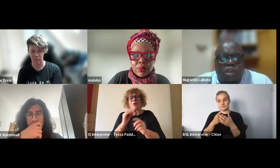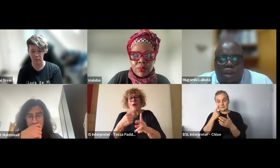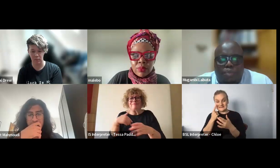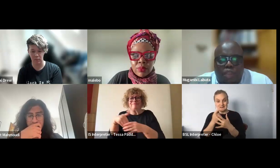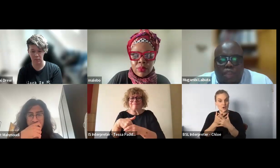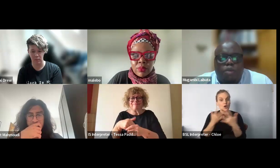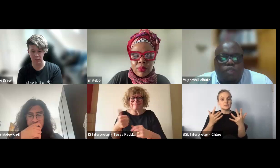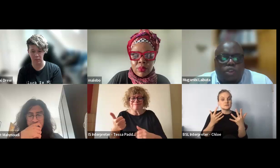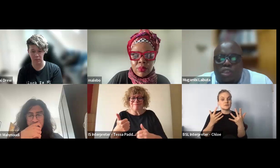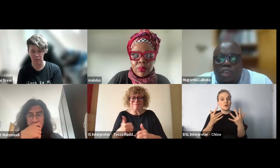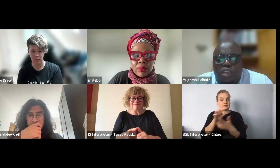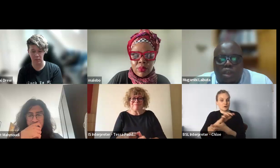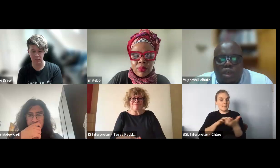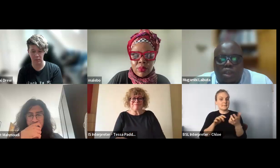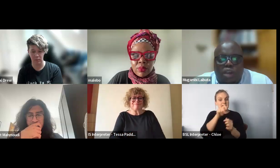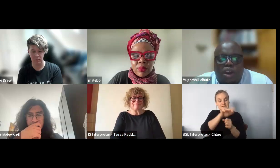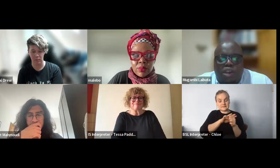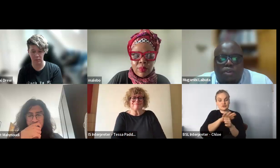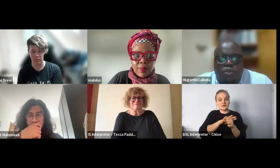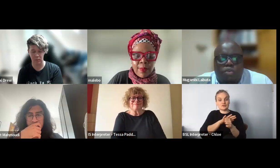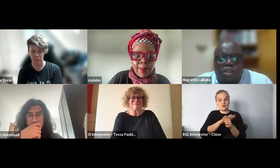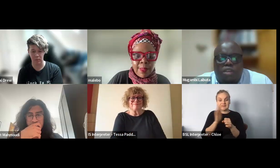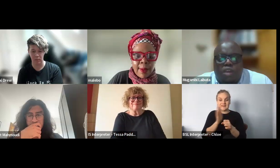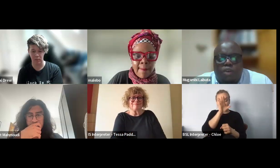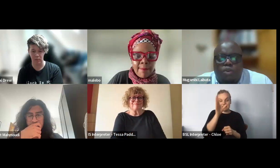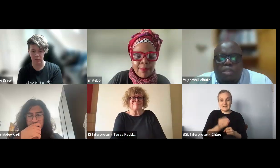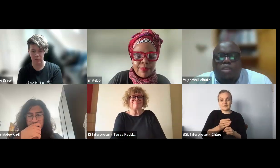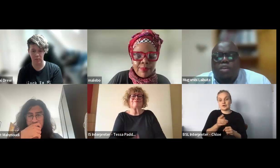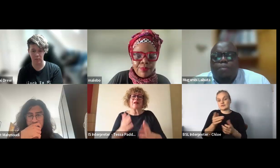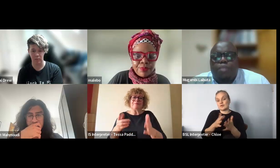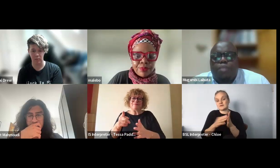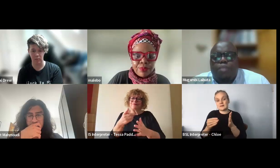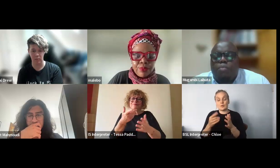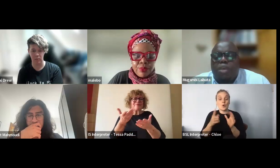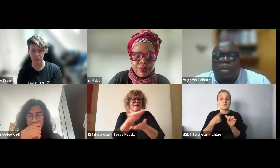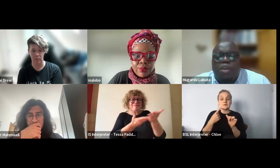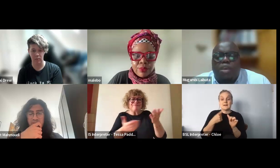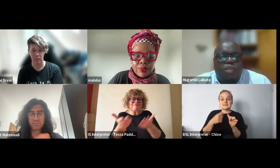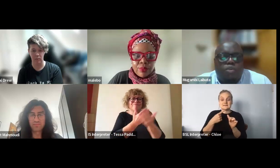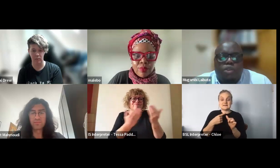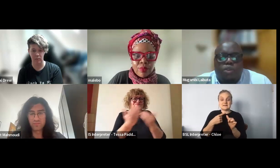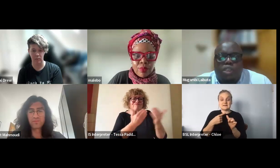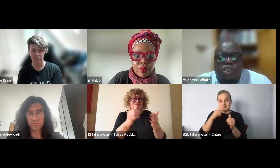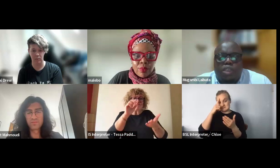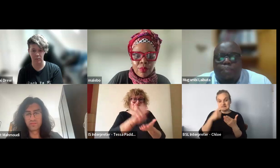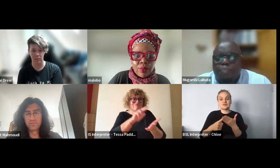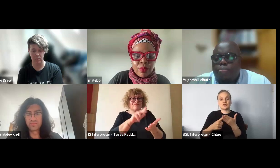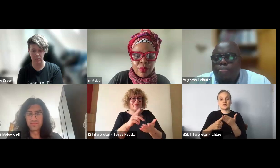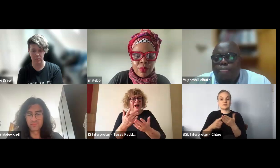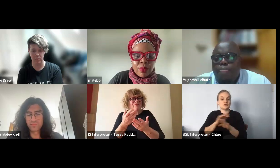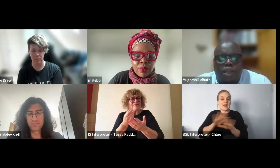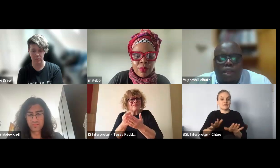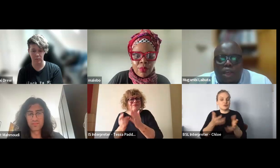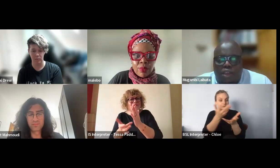continent. There'll be a provision that says you can't carry out automated decision making without consulting